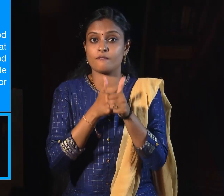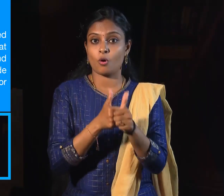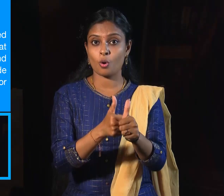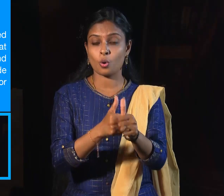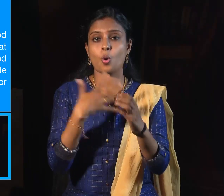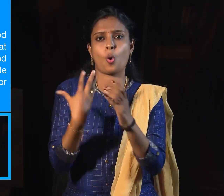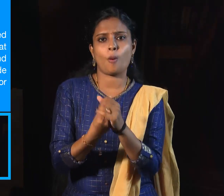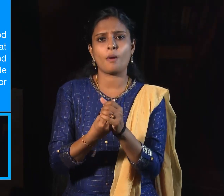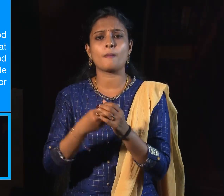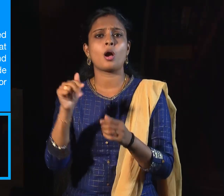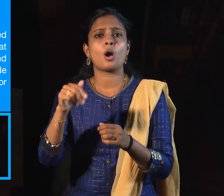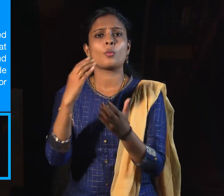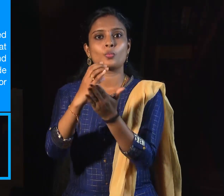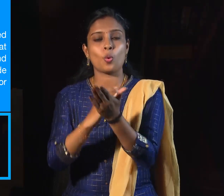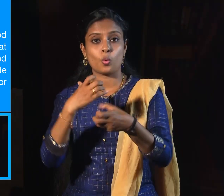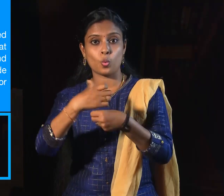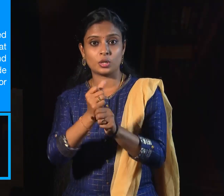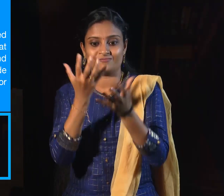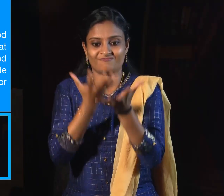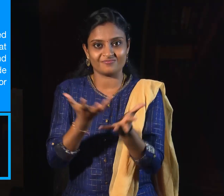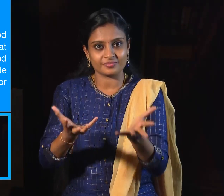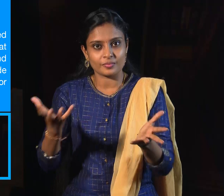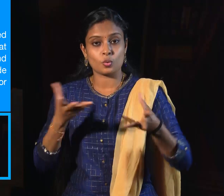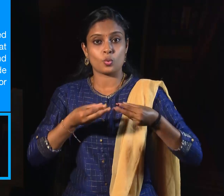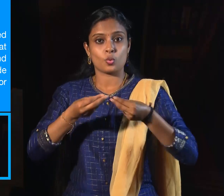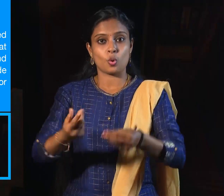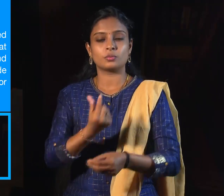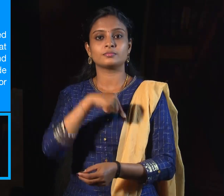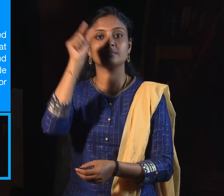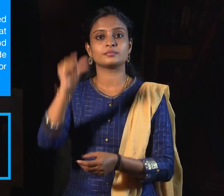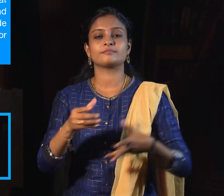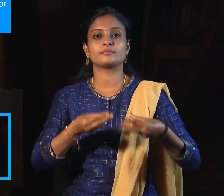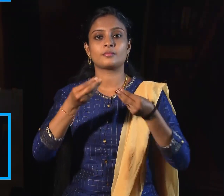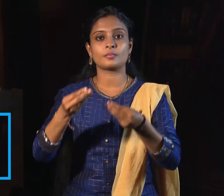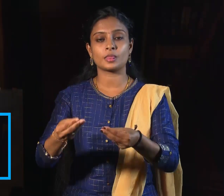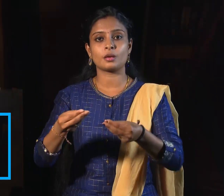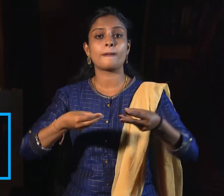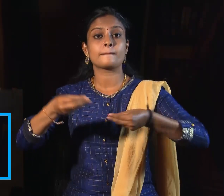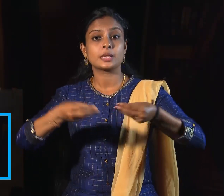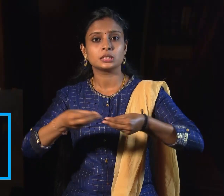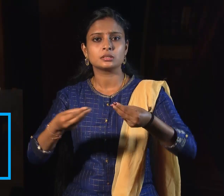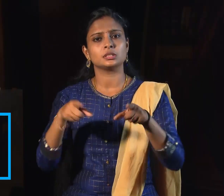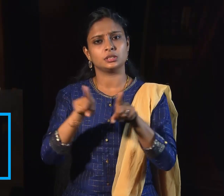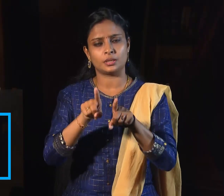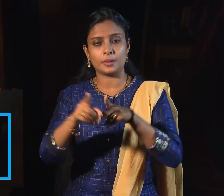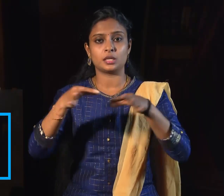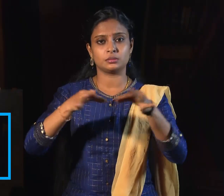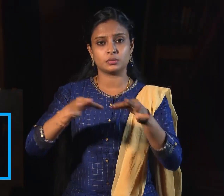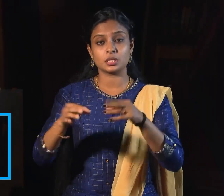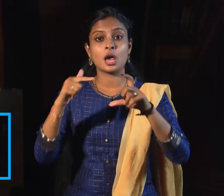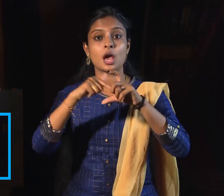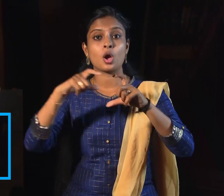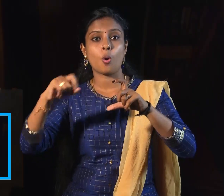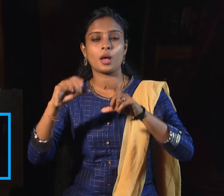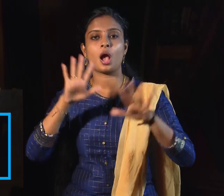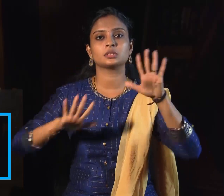and designed to provide goods and services for consumers. A business may also be defined as an economic